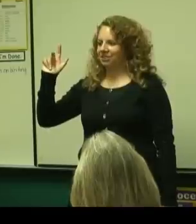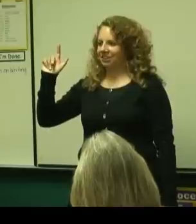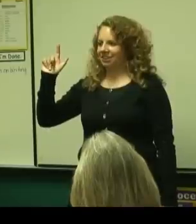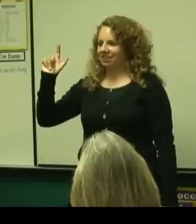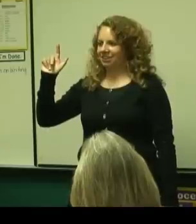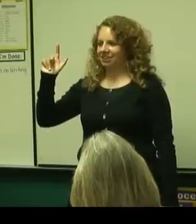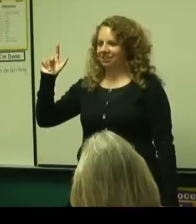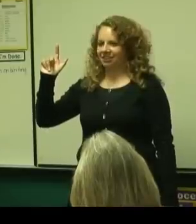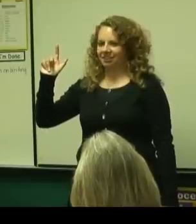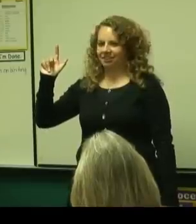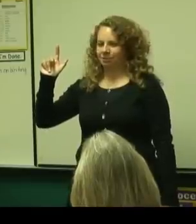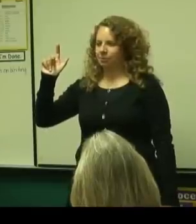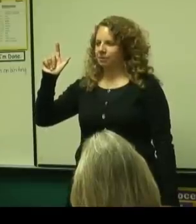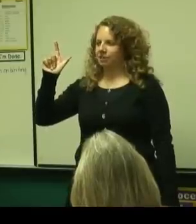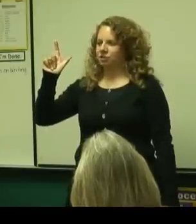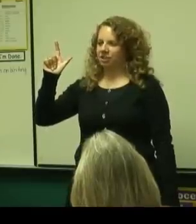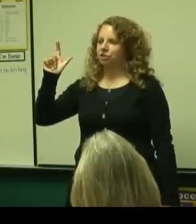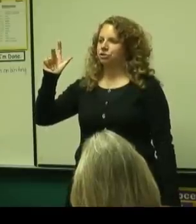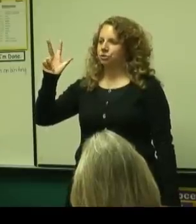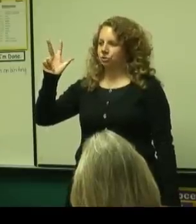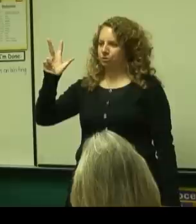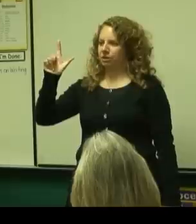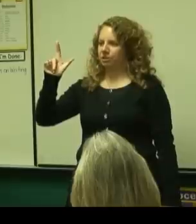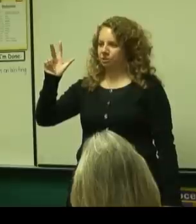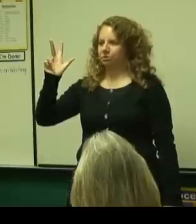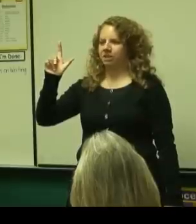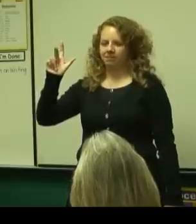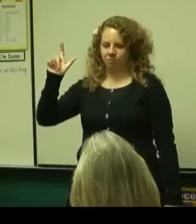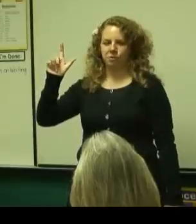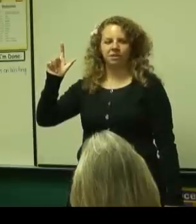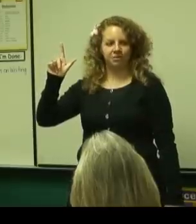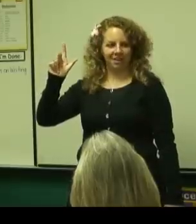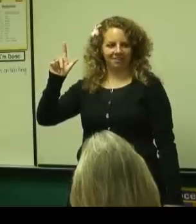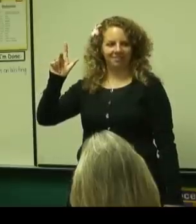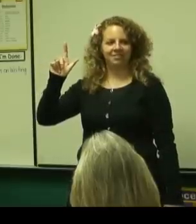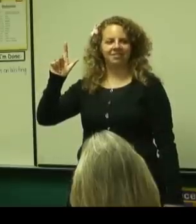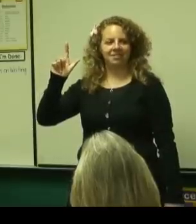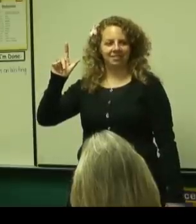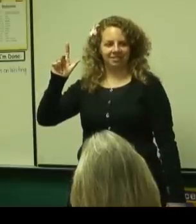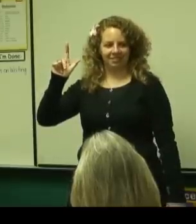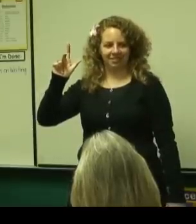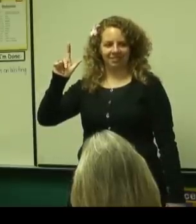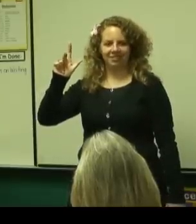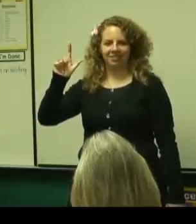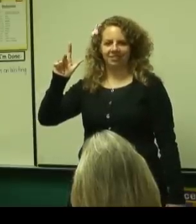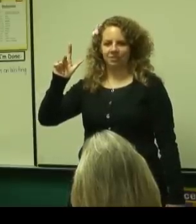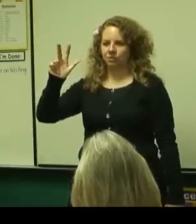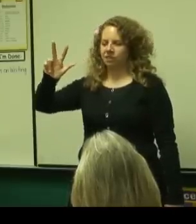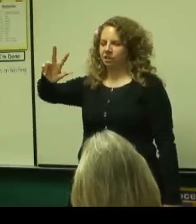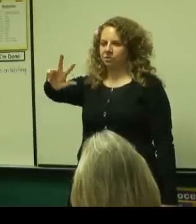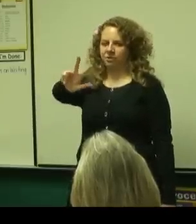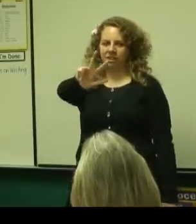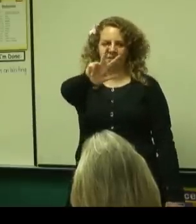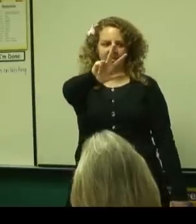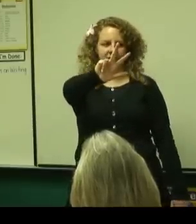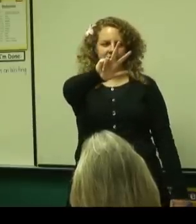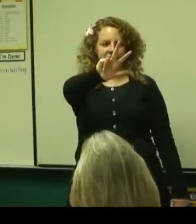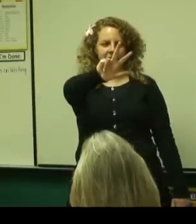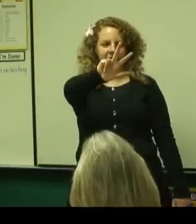23. Remember that's like the 2, 3, 2, 3. 23. So it's like your 3. And